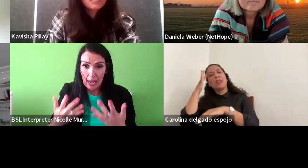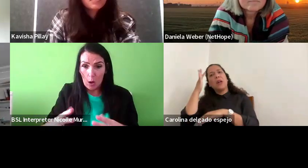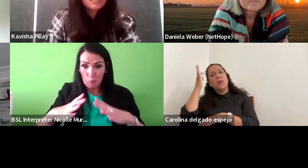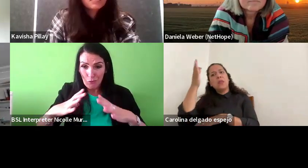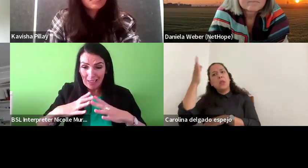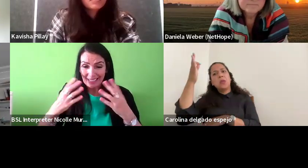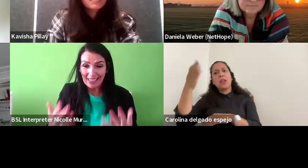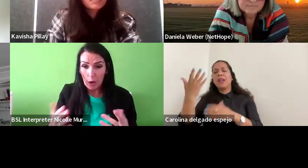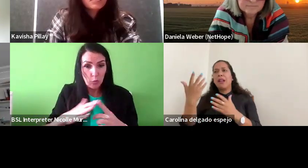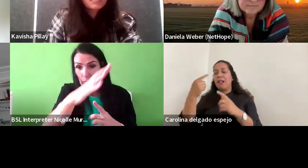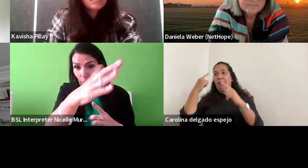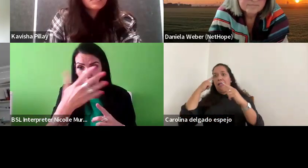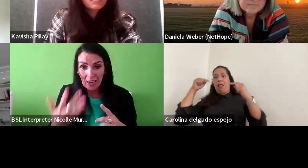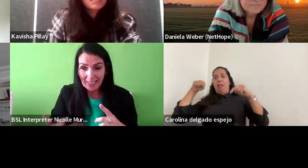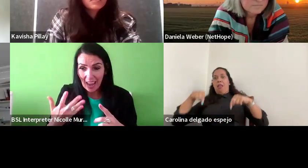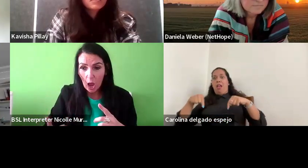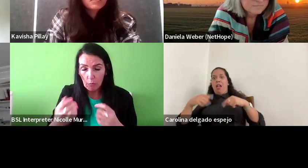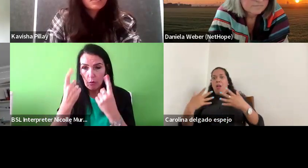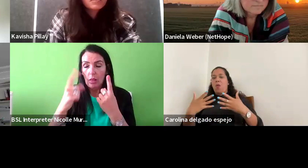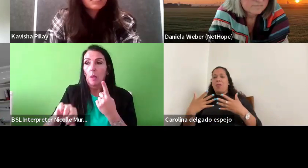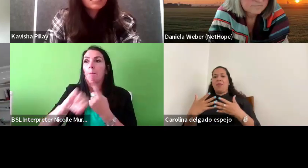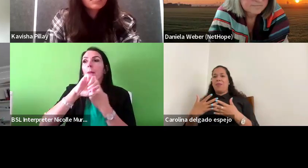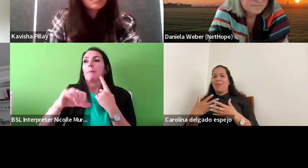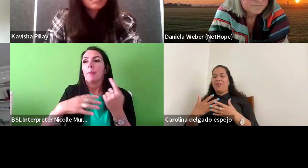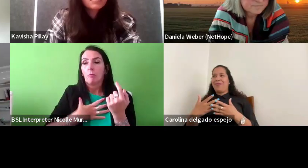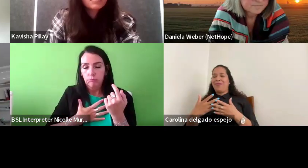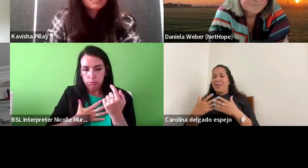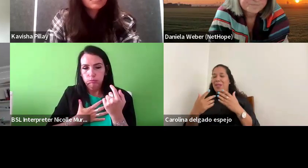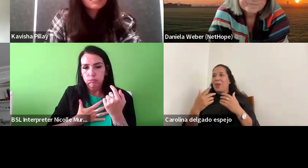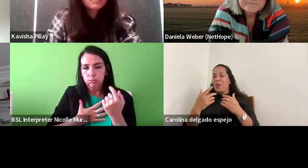than I realized, at least.